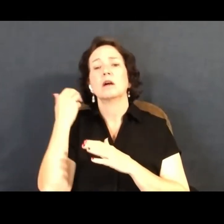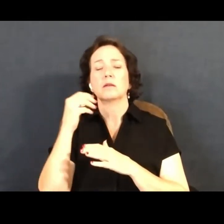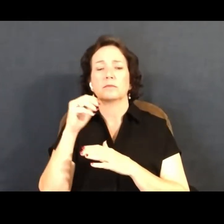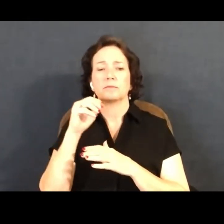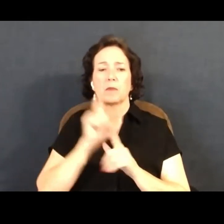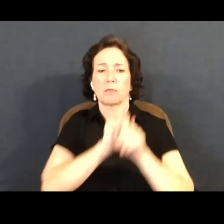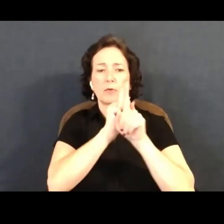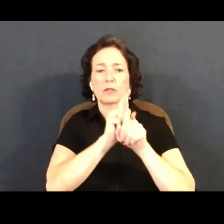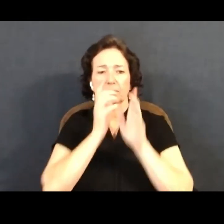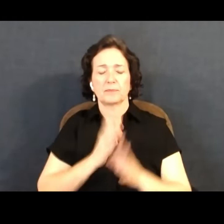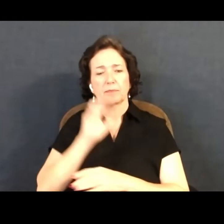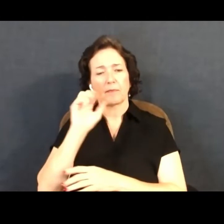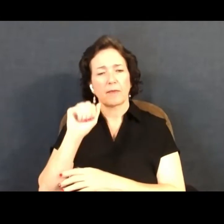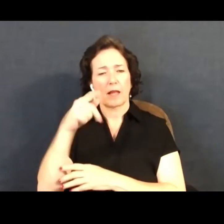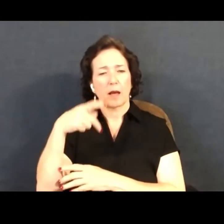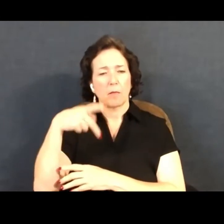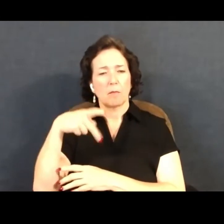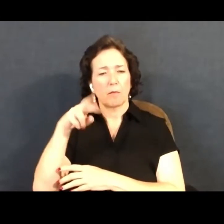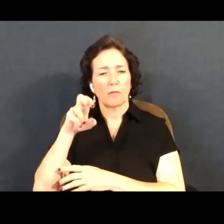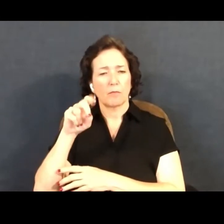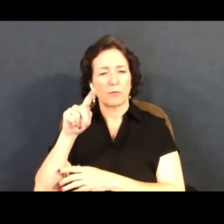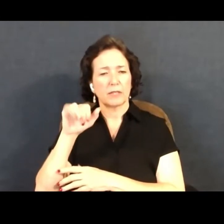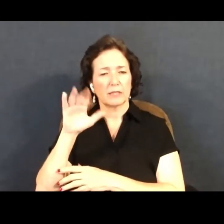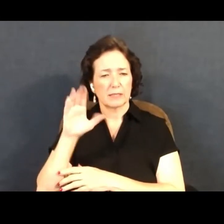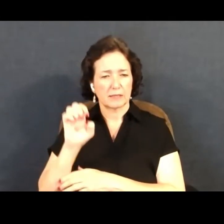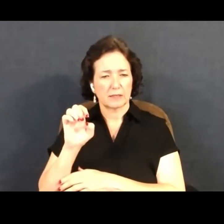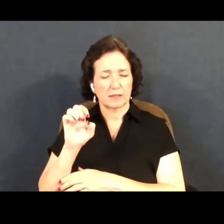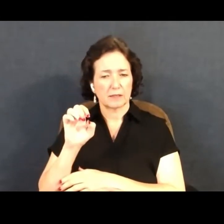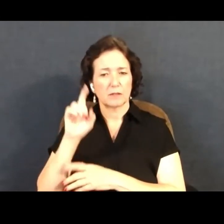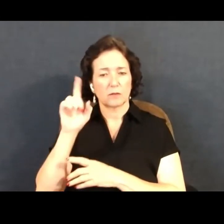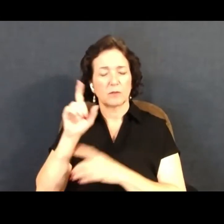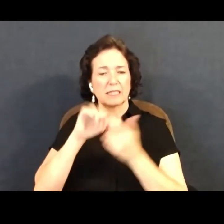an apprentice to the goldsmith of the city of Borsippa.